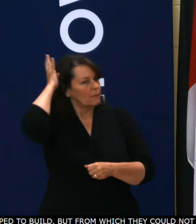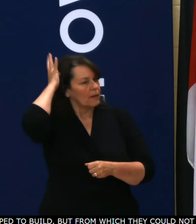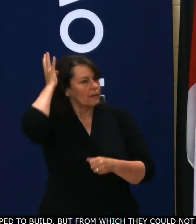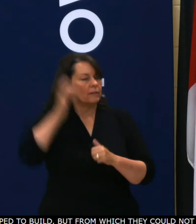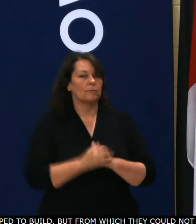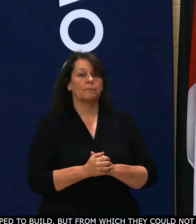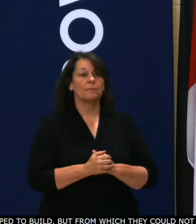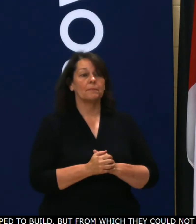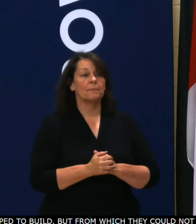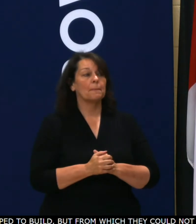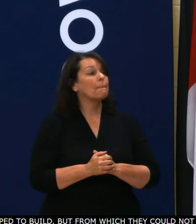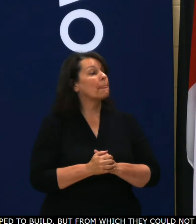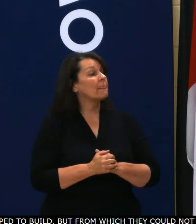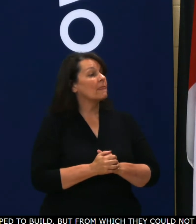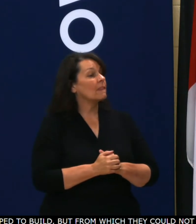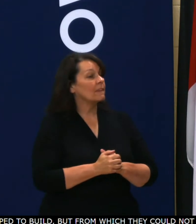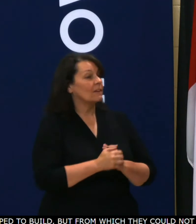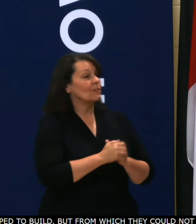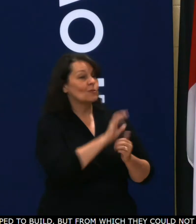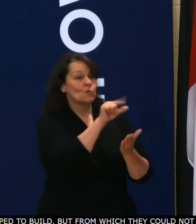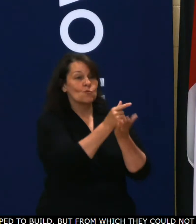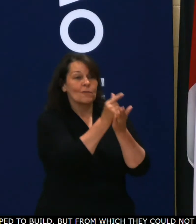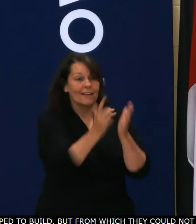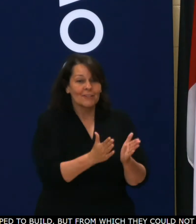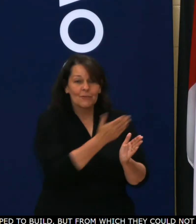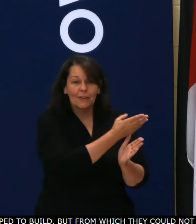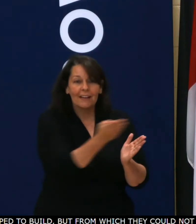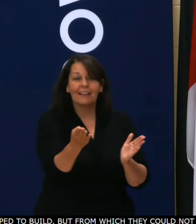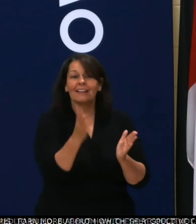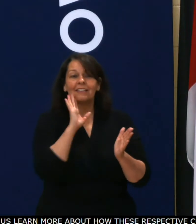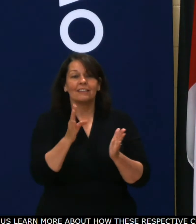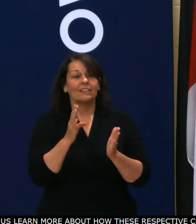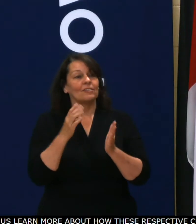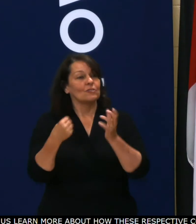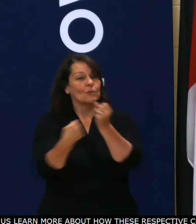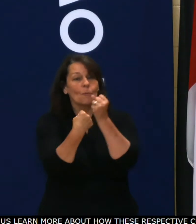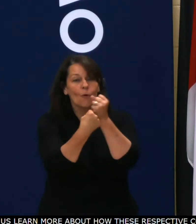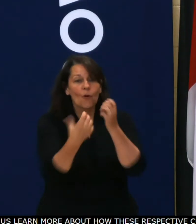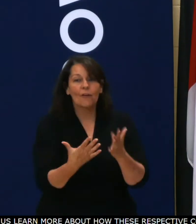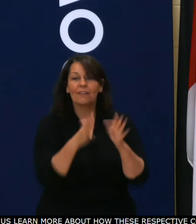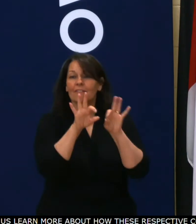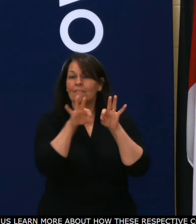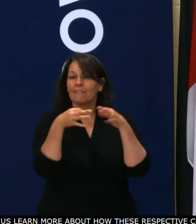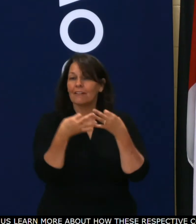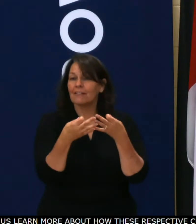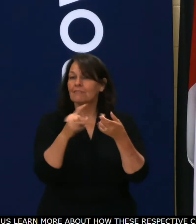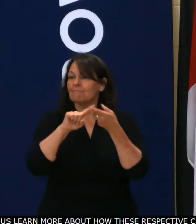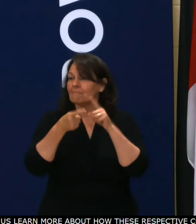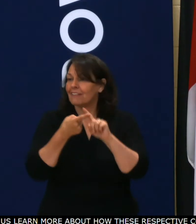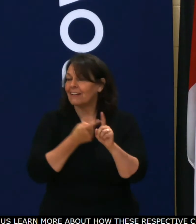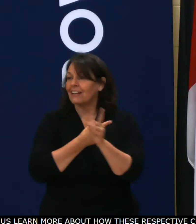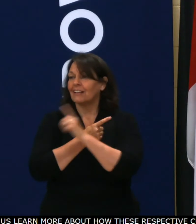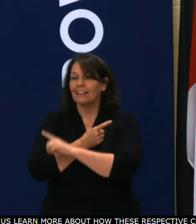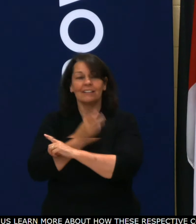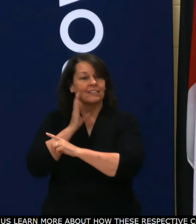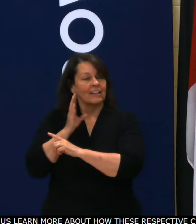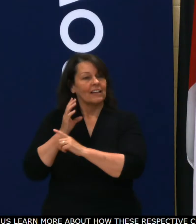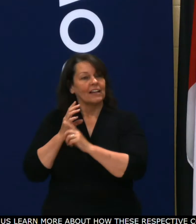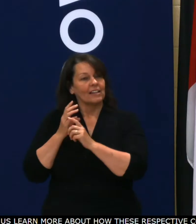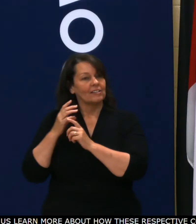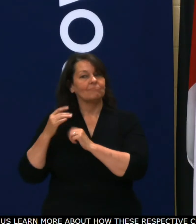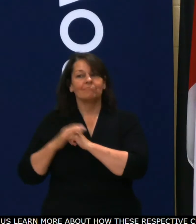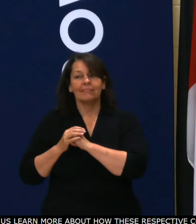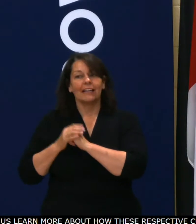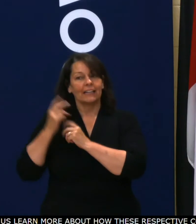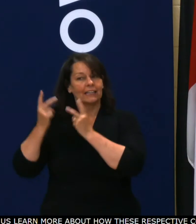To our graduates, their families and supporters, to our special guests, and to those joining us on live stream, thank you for being